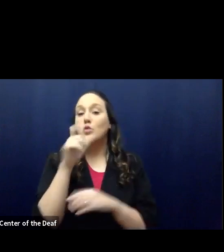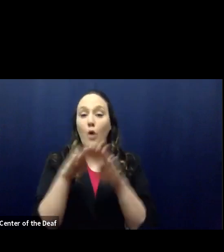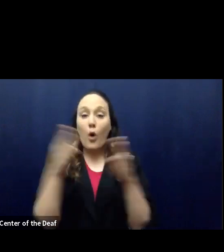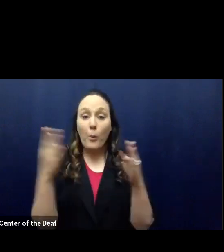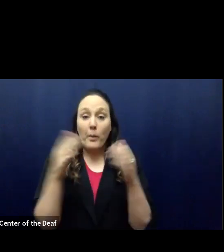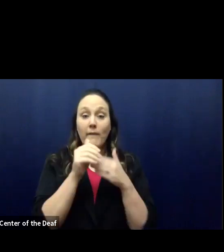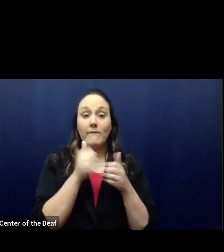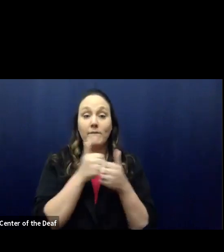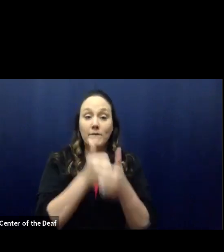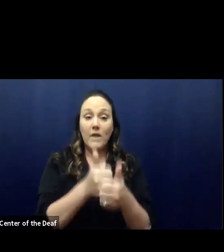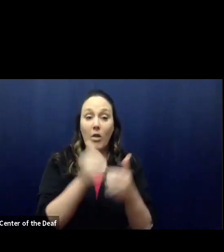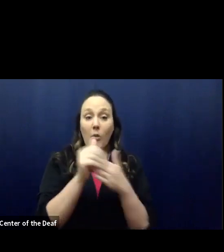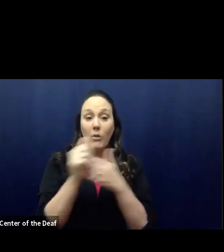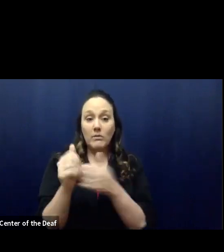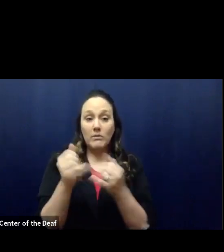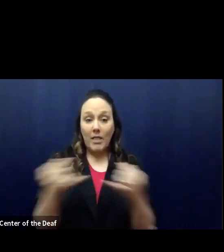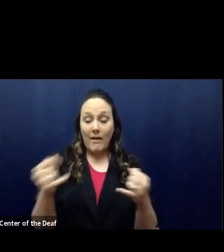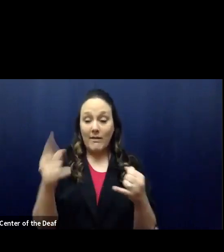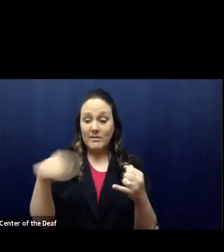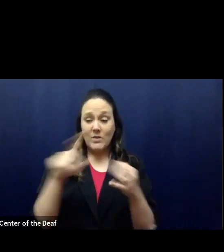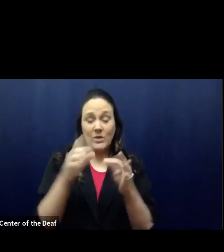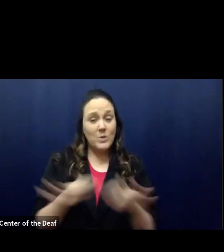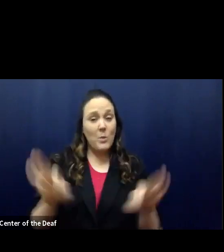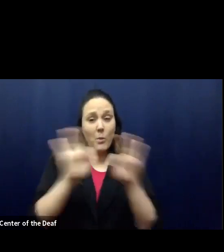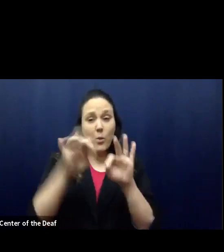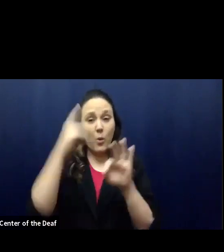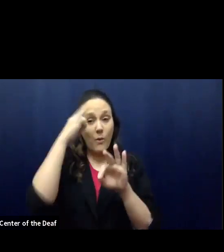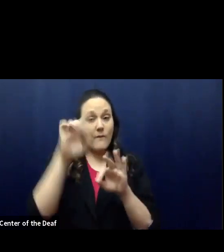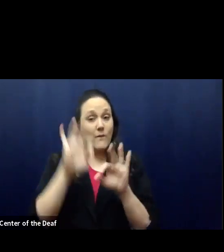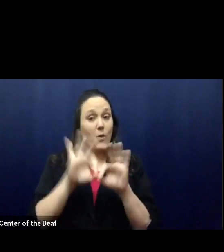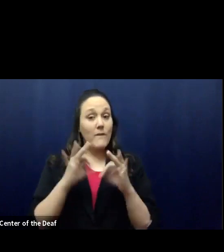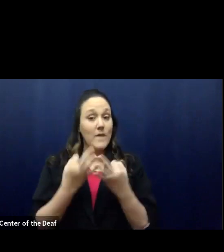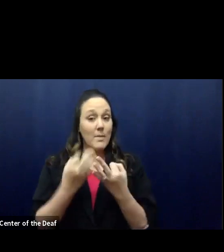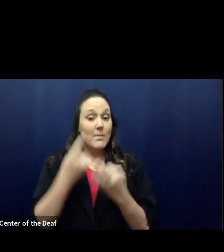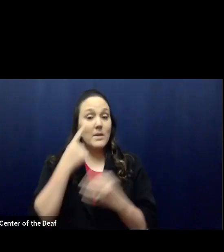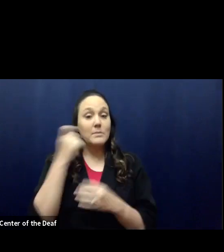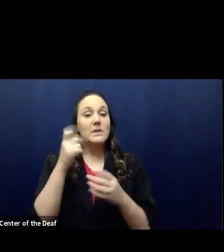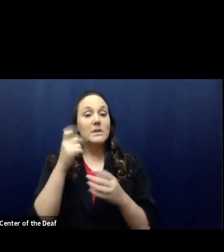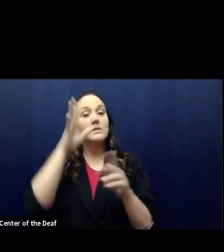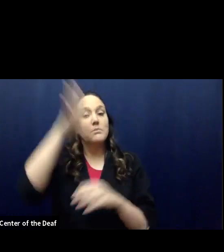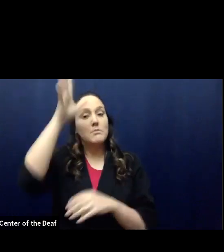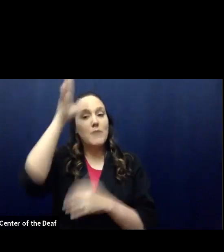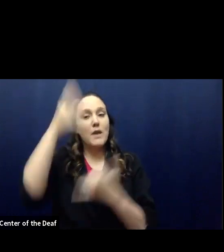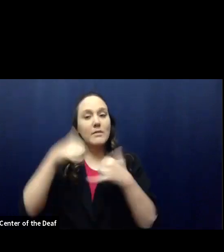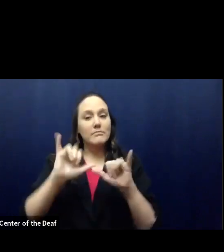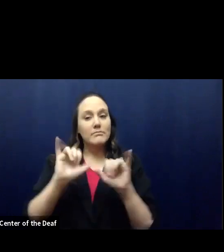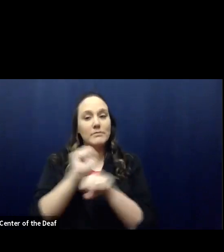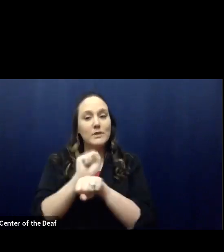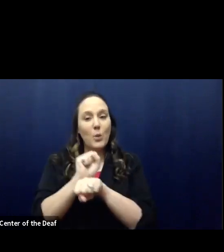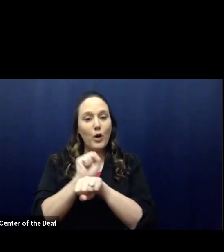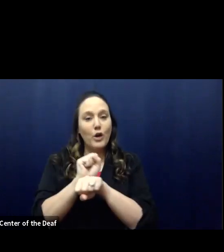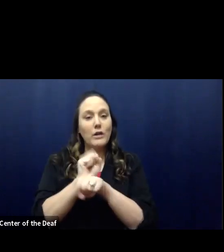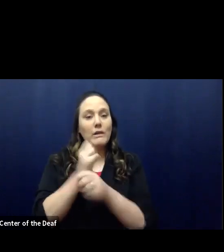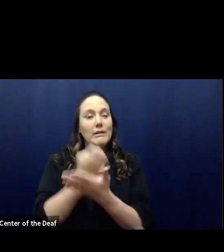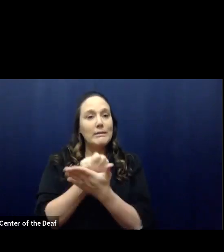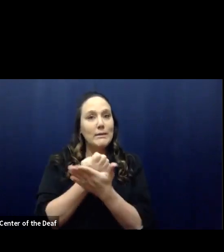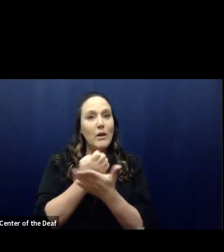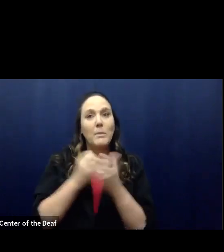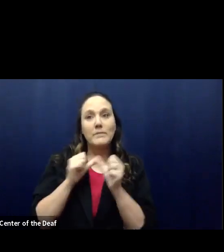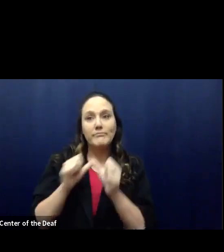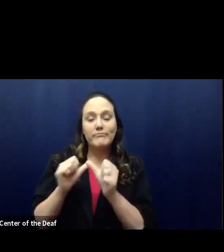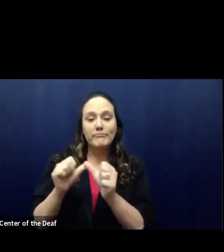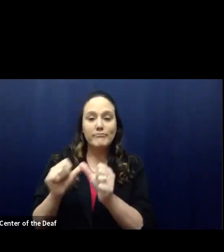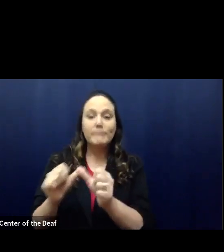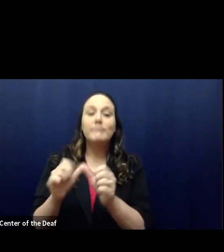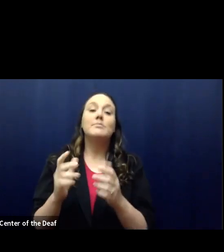many families during the summer months as parents continue to work and keep our community and economy moving forward. We are grateful